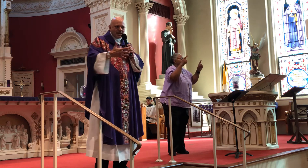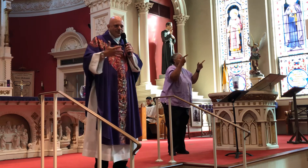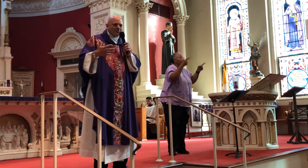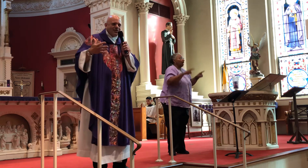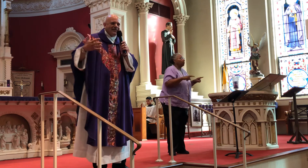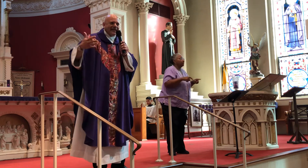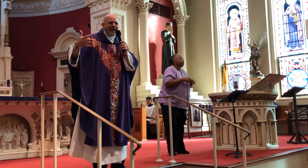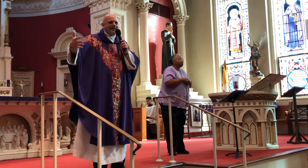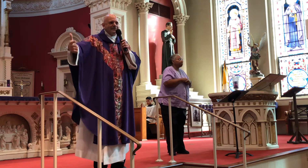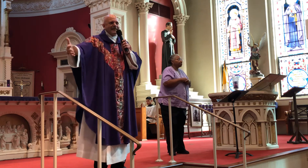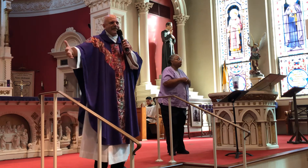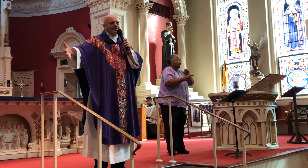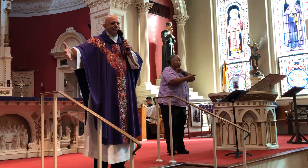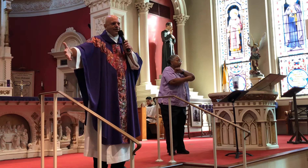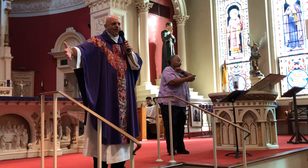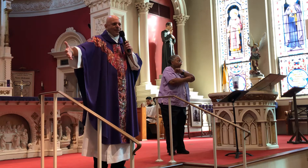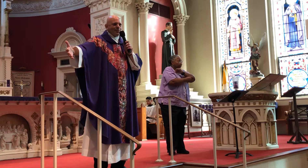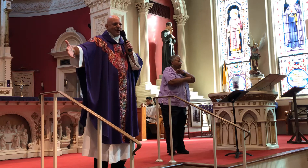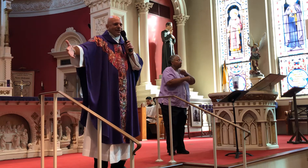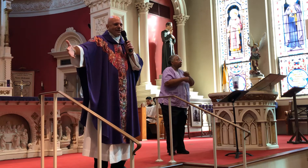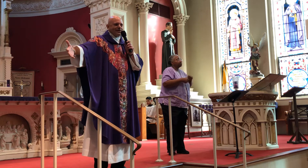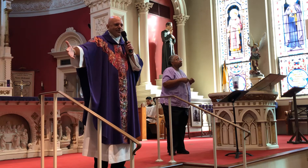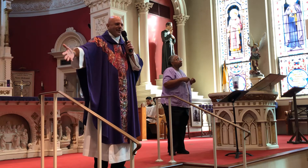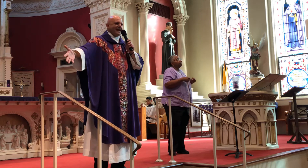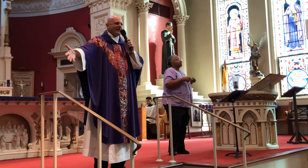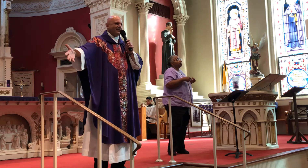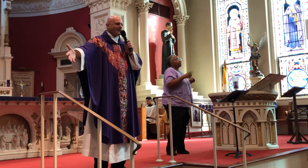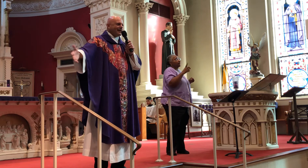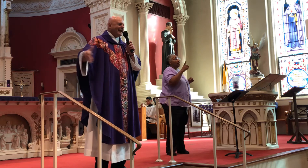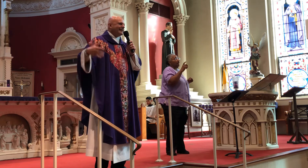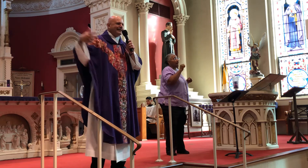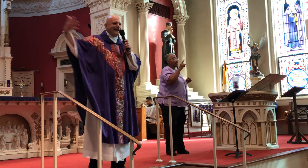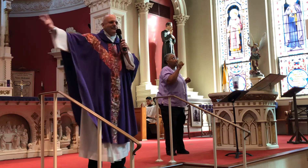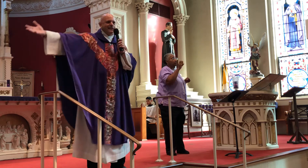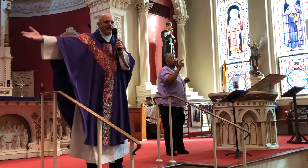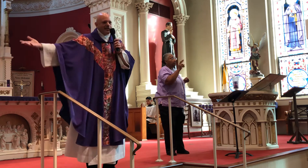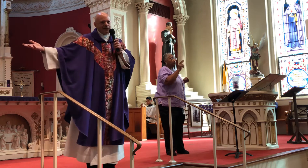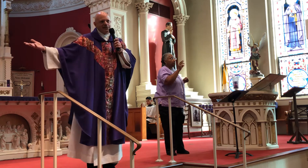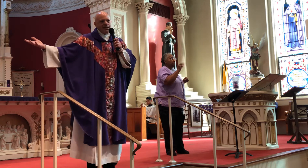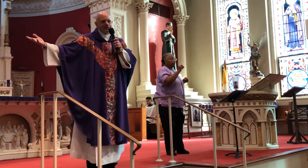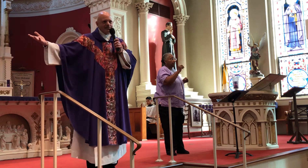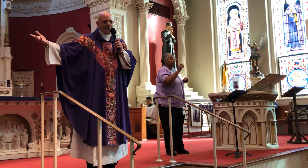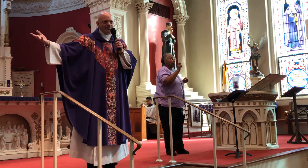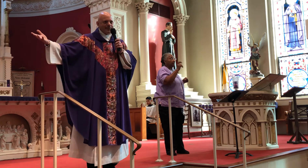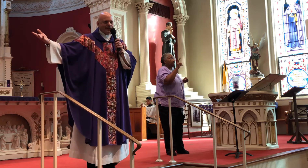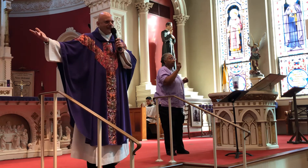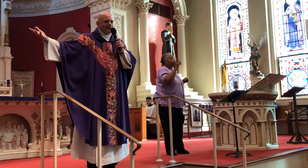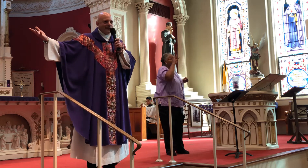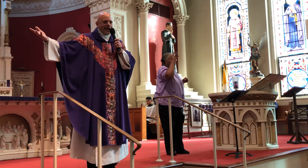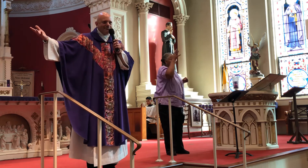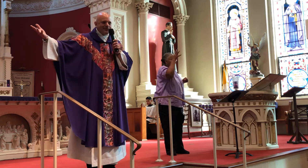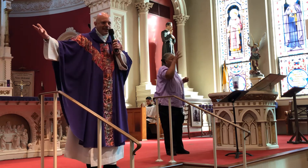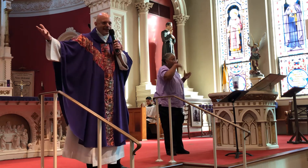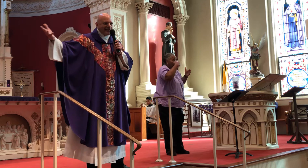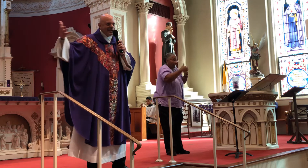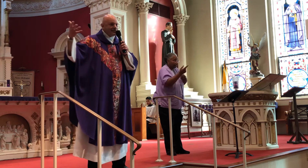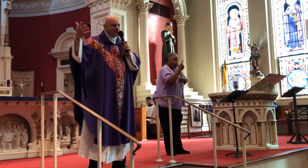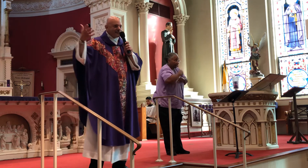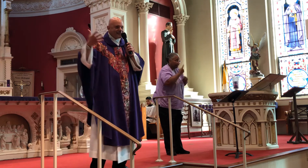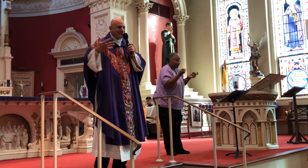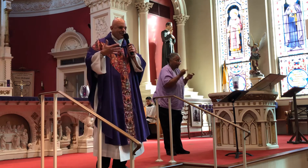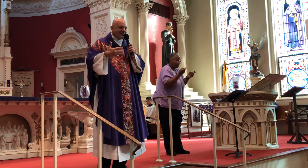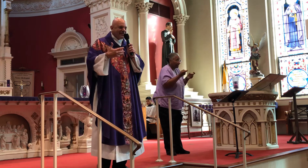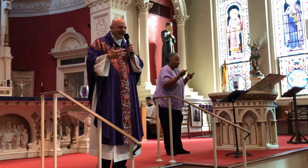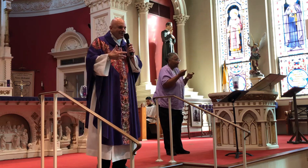some time. It was not like Adam and Eve were created and the next day they sinned. That didn't happen like that. That